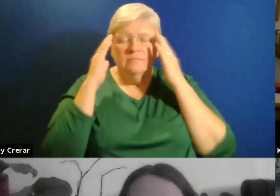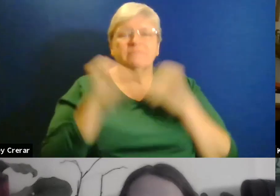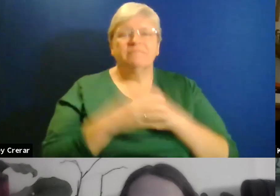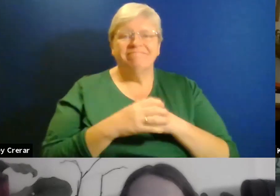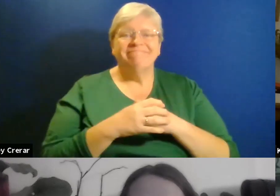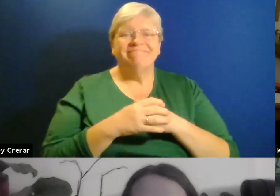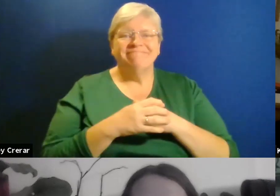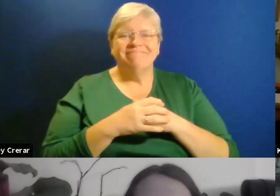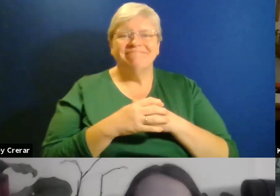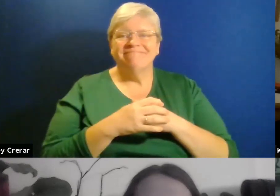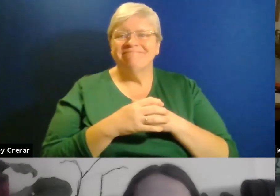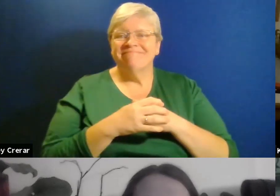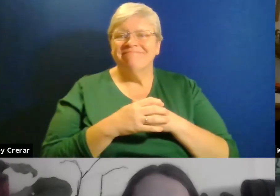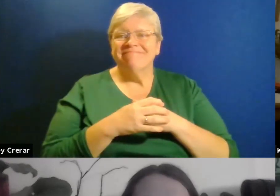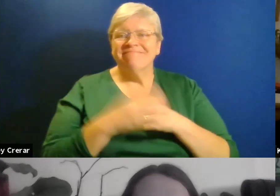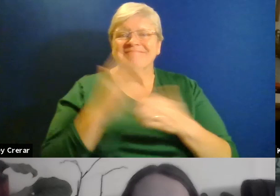I think that's it.